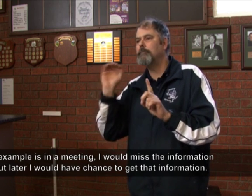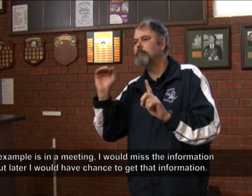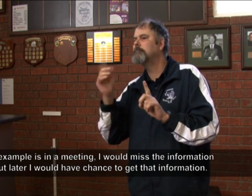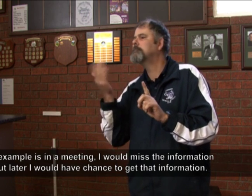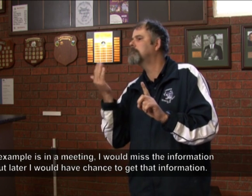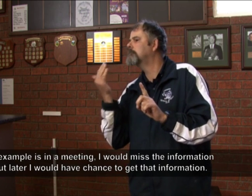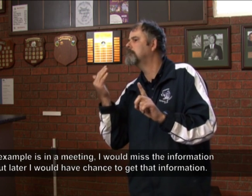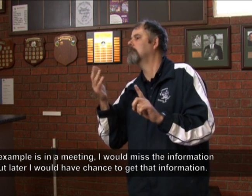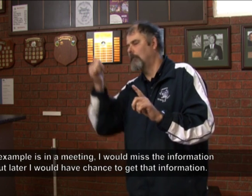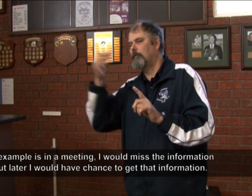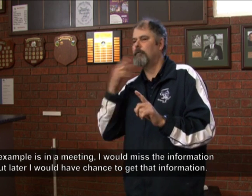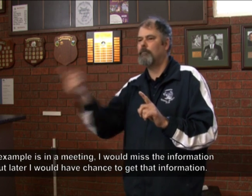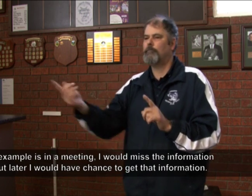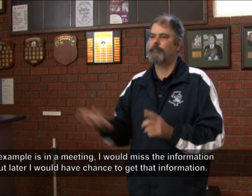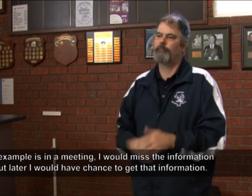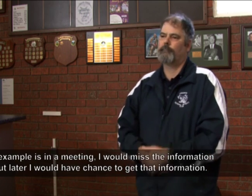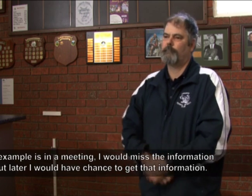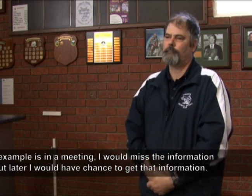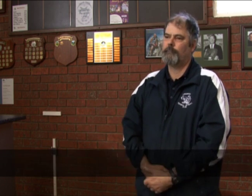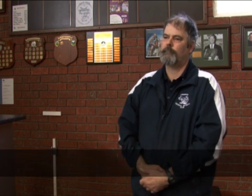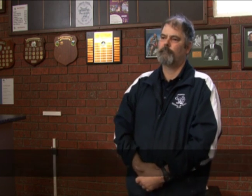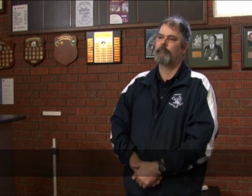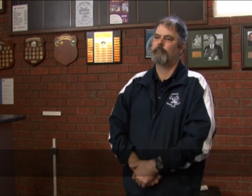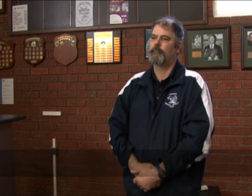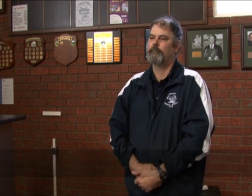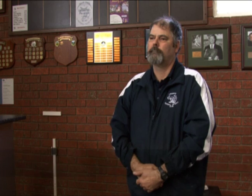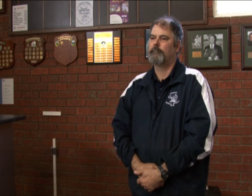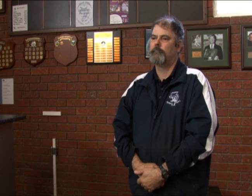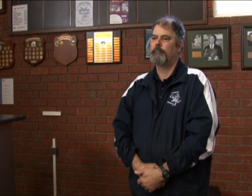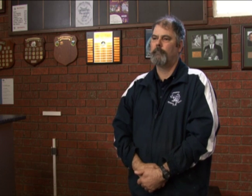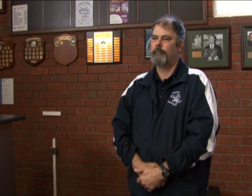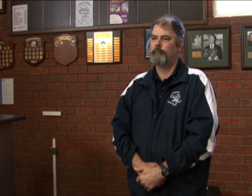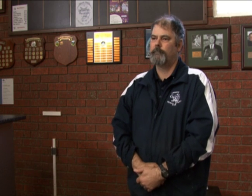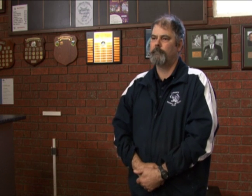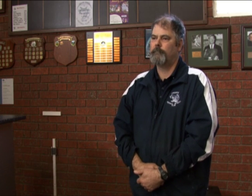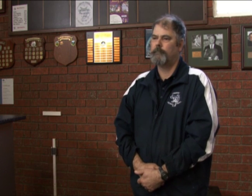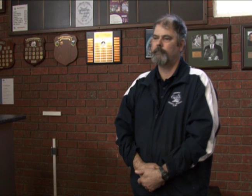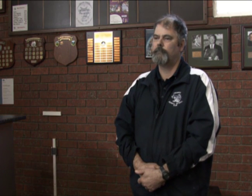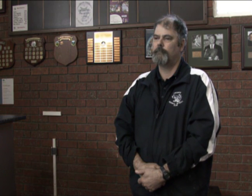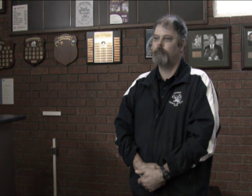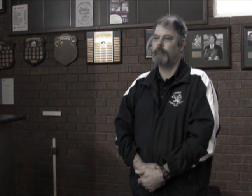meeting, I would miss the information, but then later on, I would have a chance to go and then get that information.